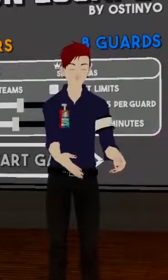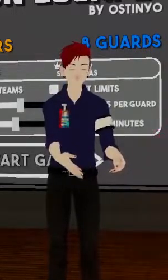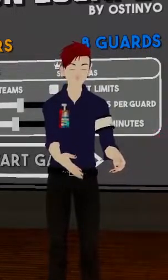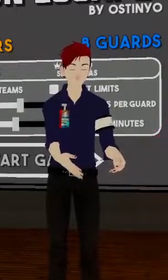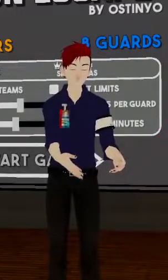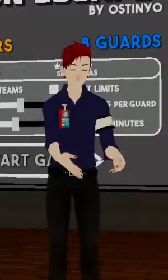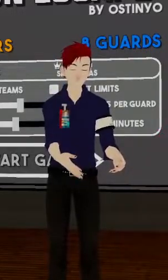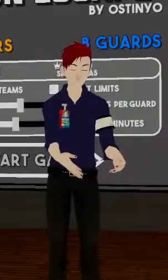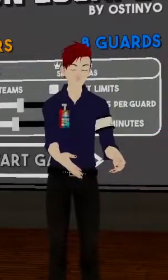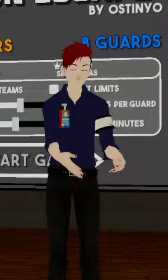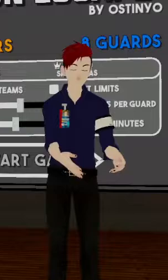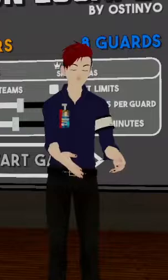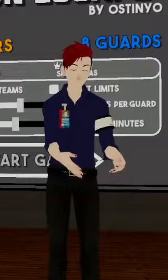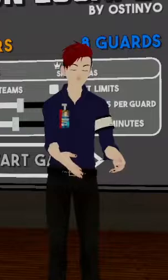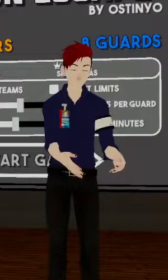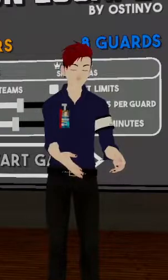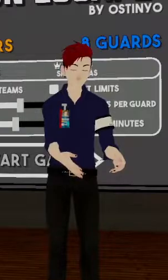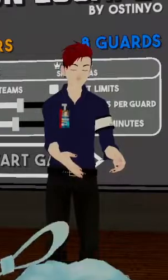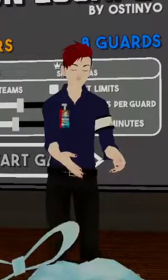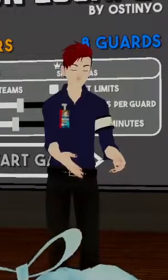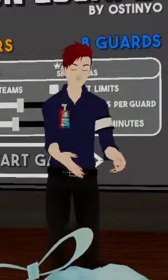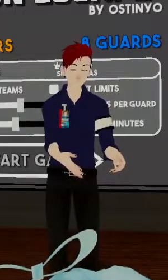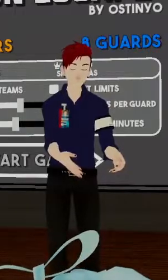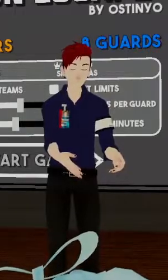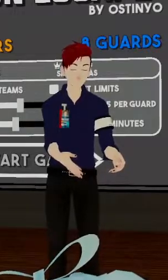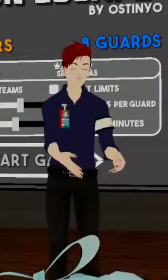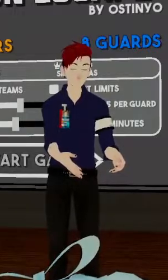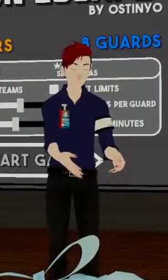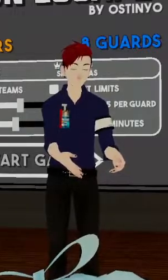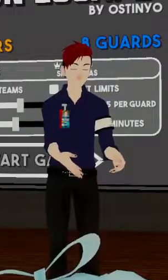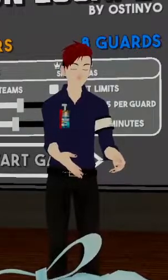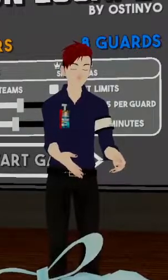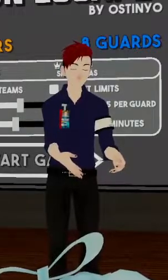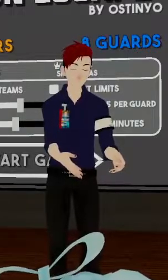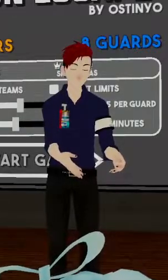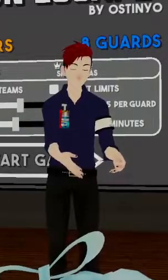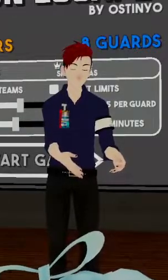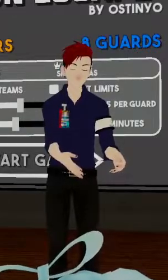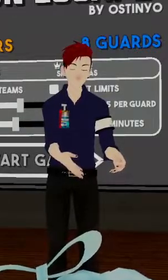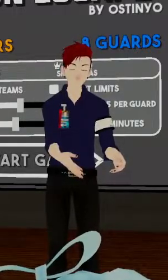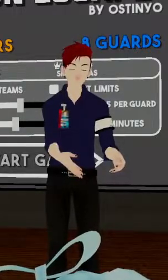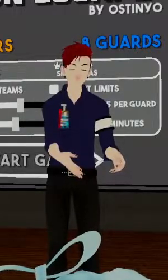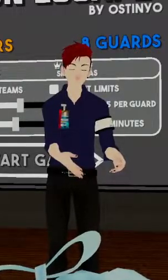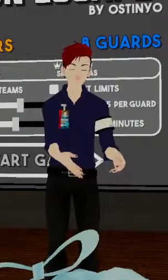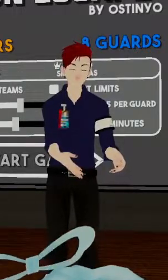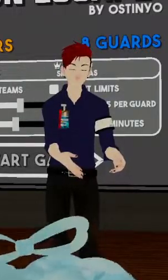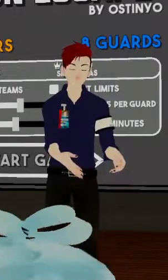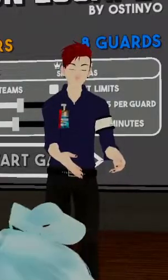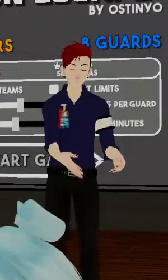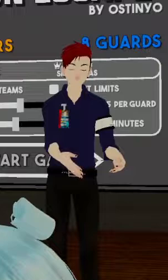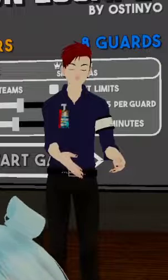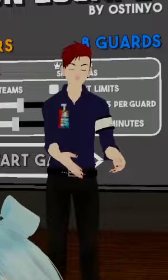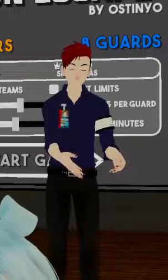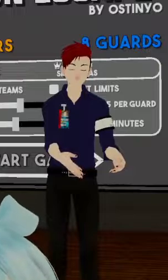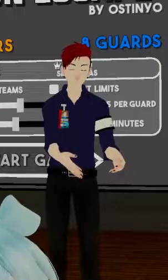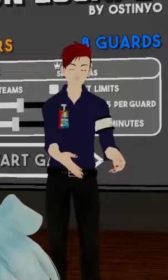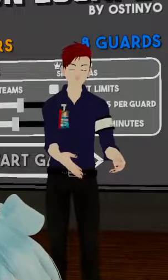mostly grammar and more advanced topics. But the room that we're going to, no, it doesn't